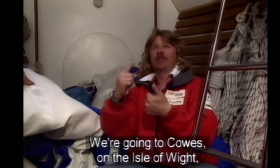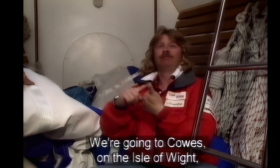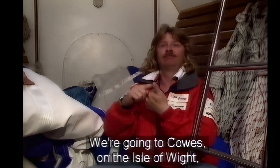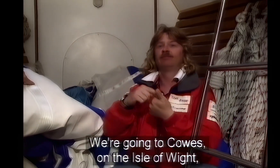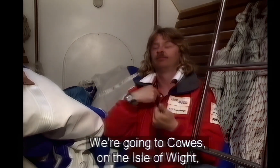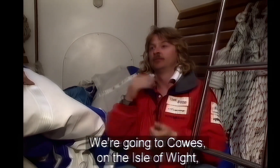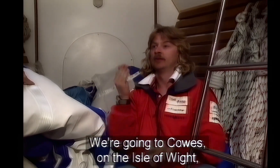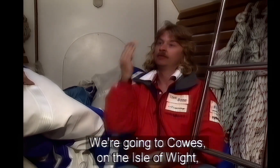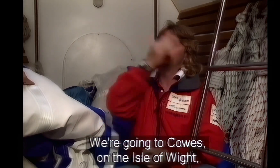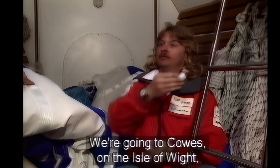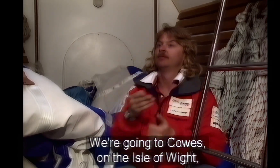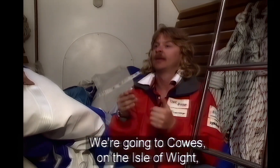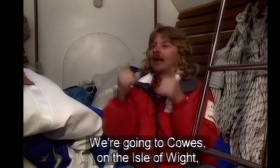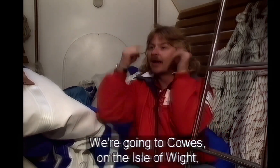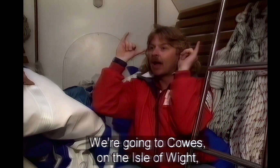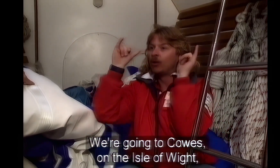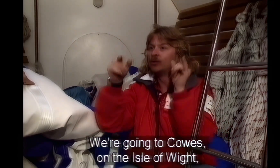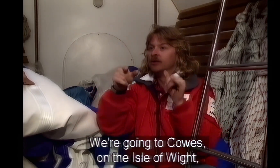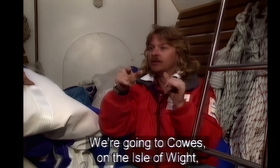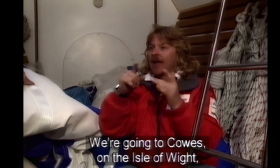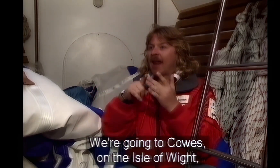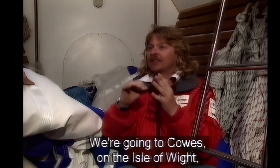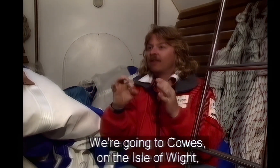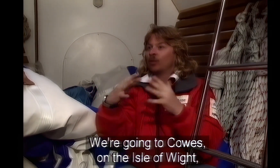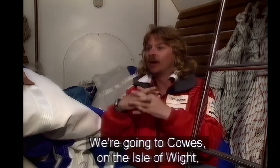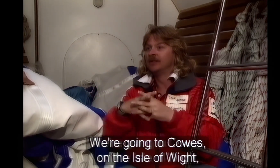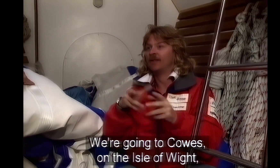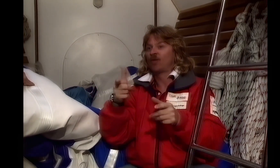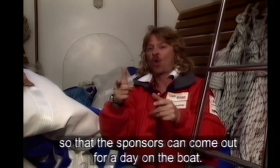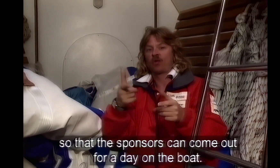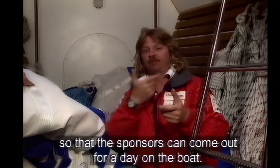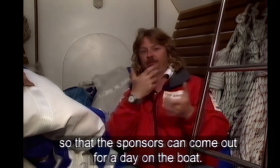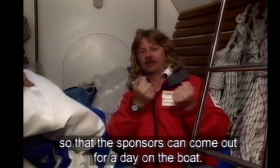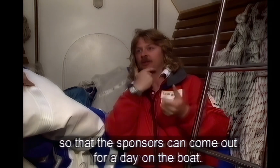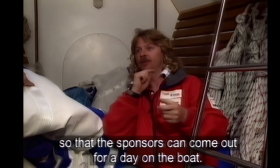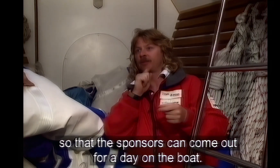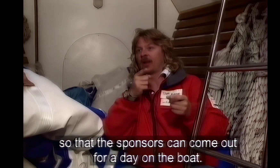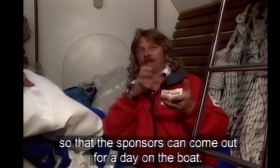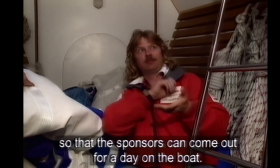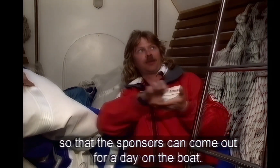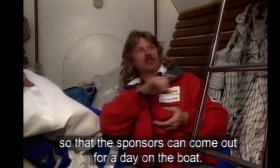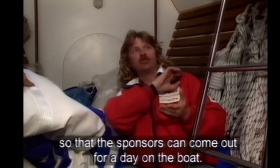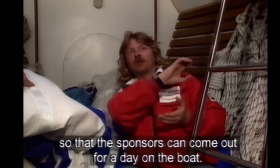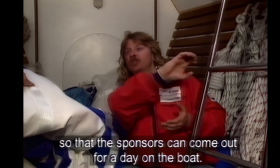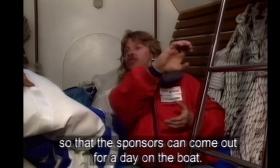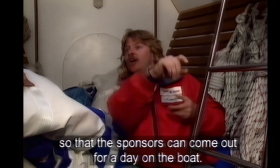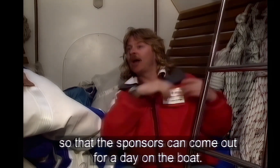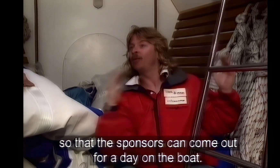busy. We're going to Cowes on the Isle of Wight, so that the sponsors can come out